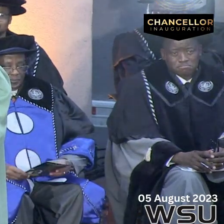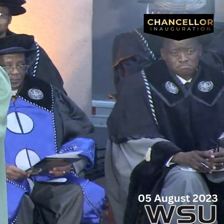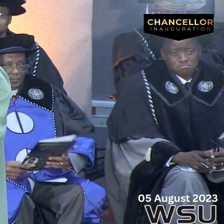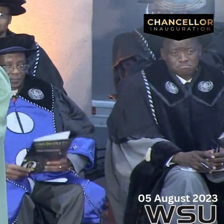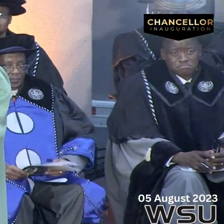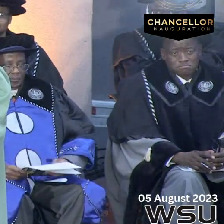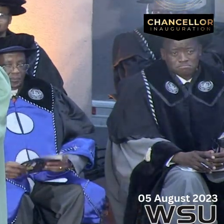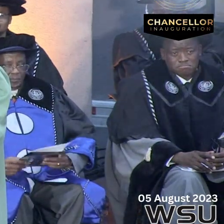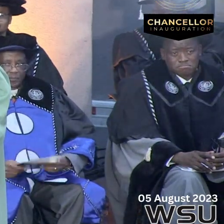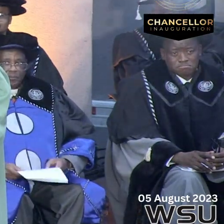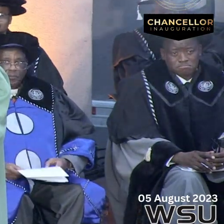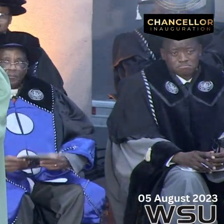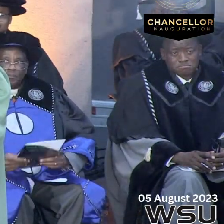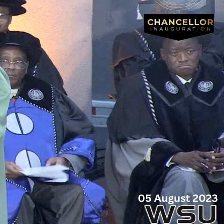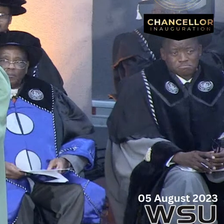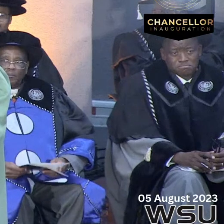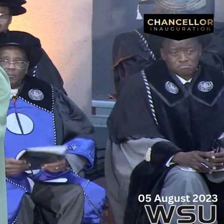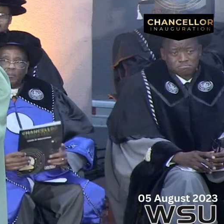Nomeya